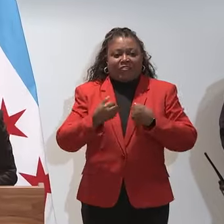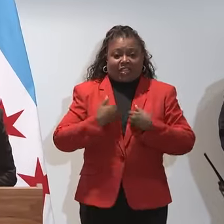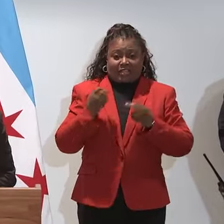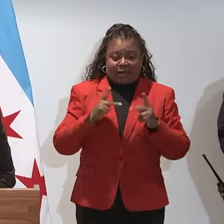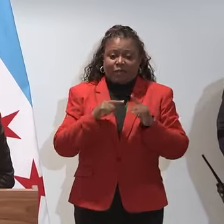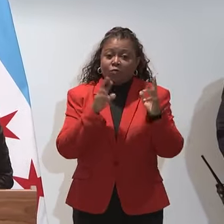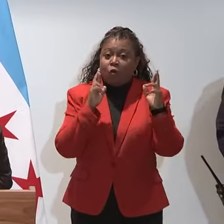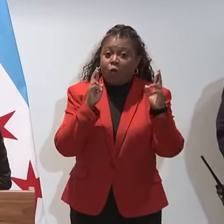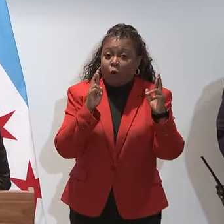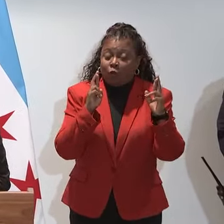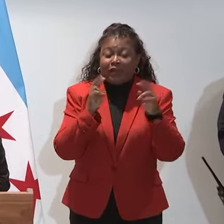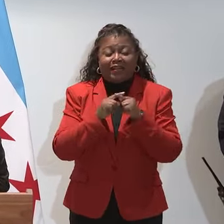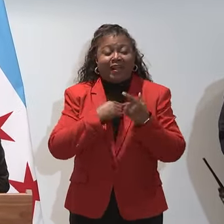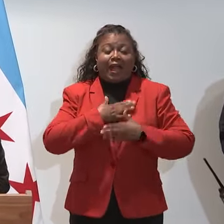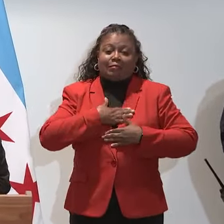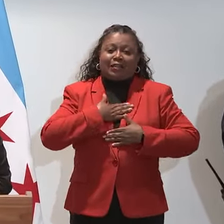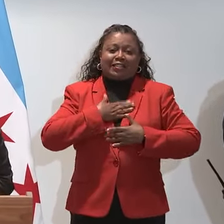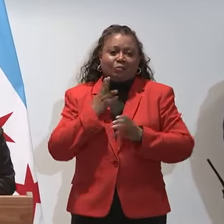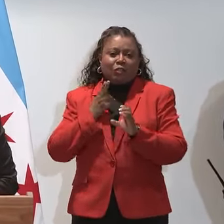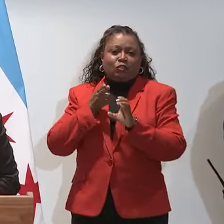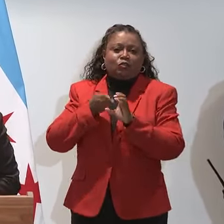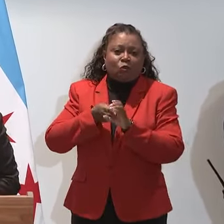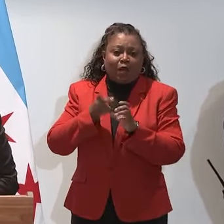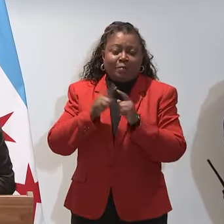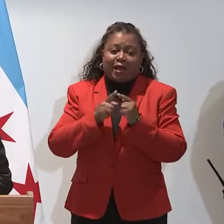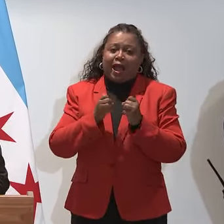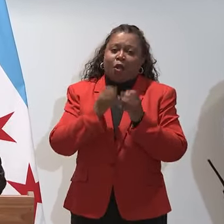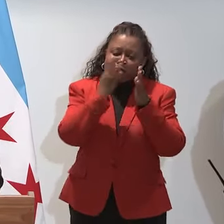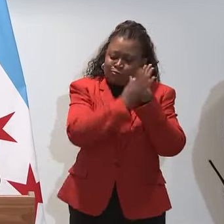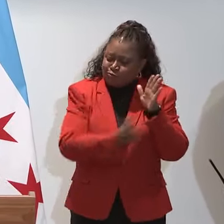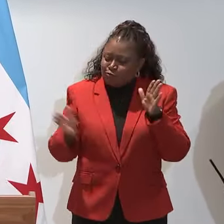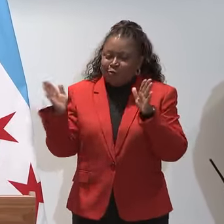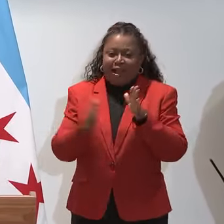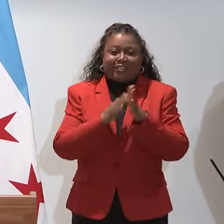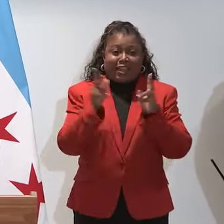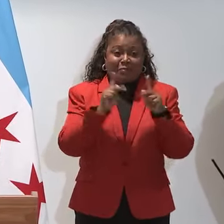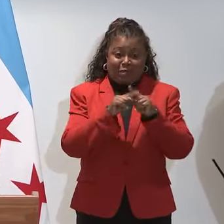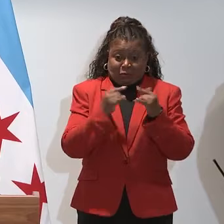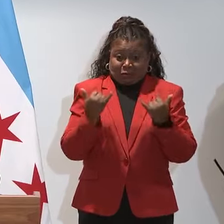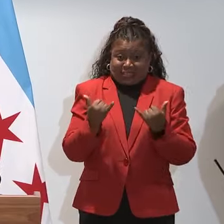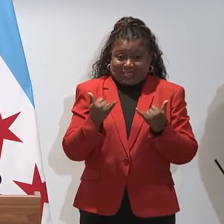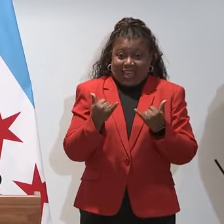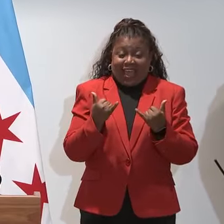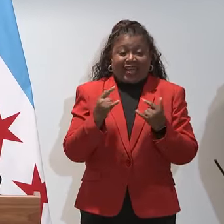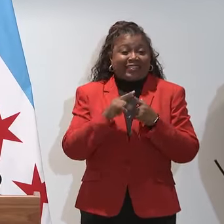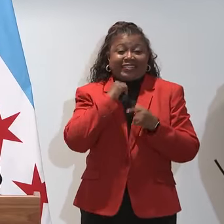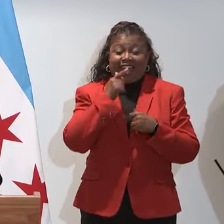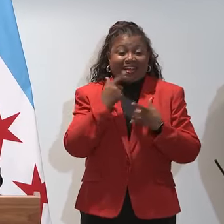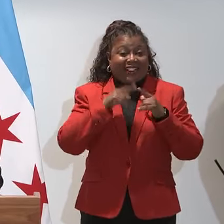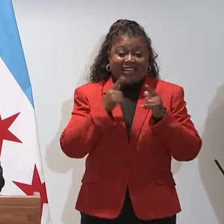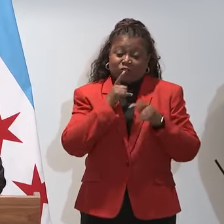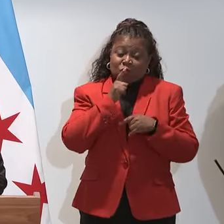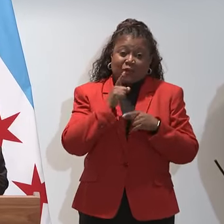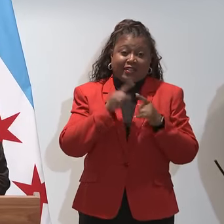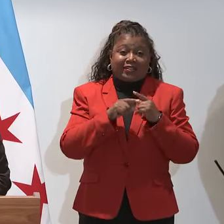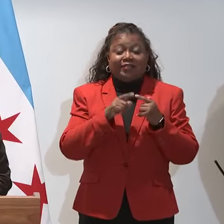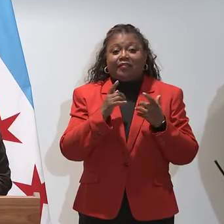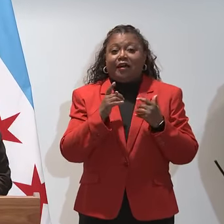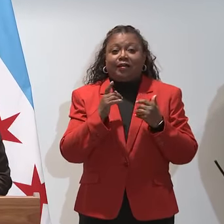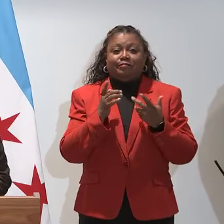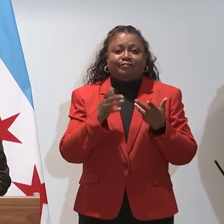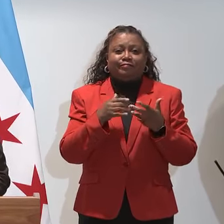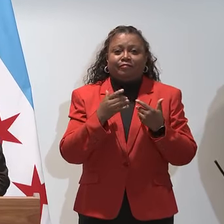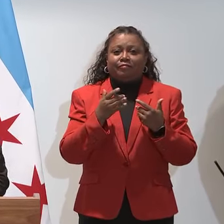young people hope. And I'm pleased to be joined by a range of folks today, not the least of which is